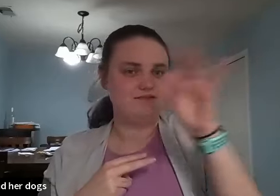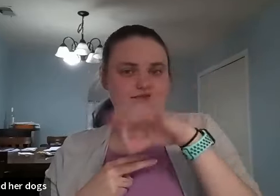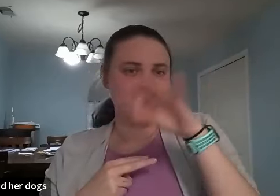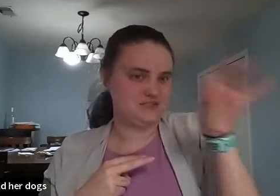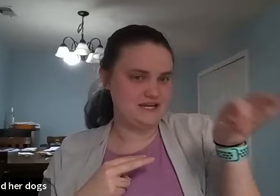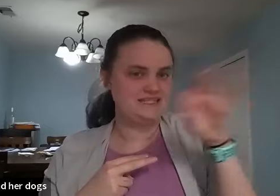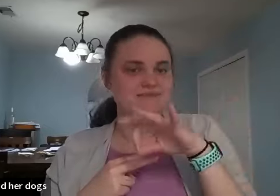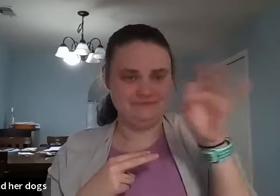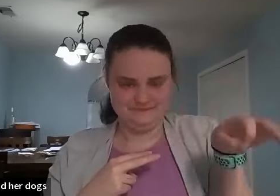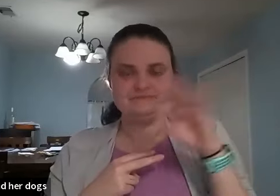forth, French fries. Mm-hmm.